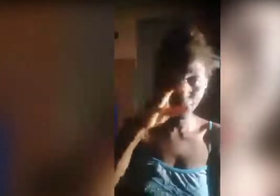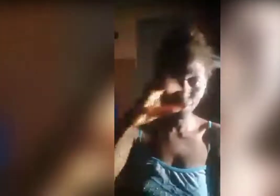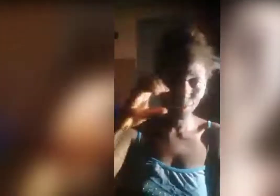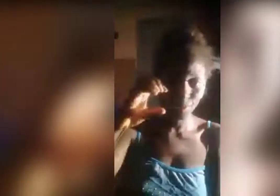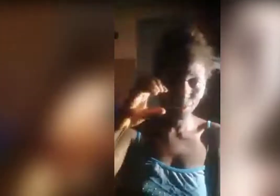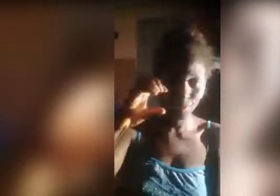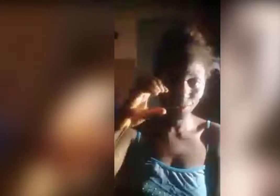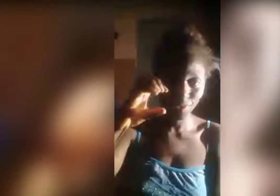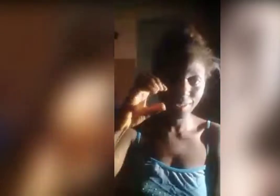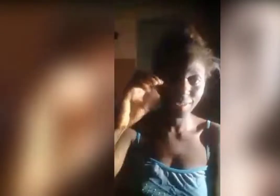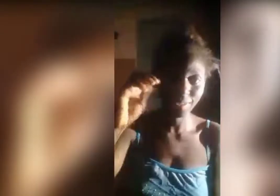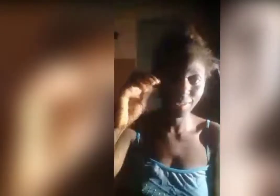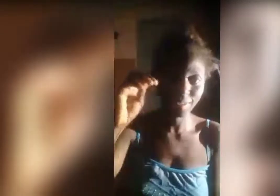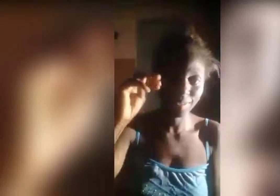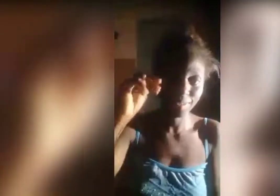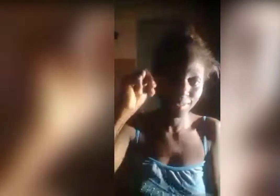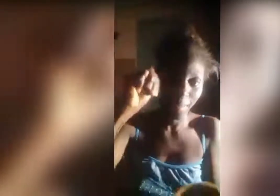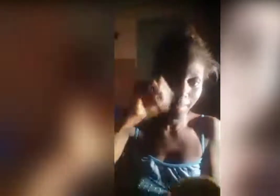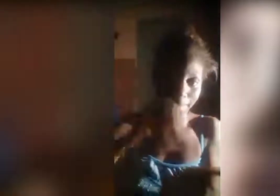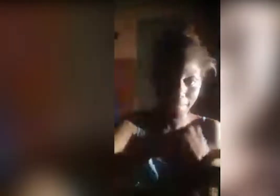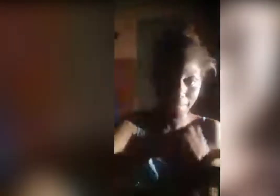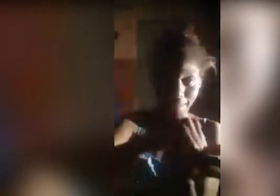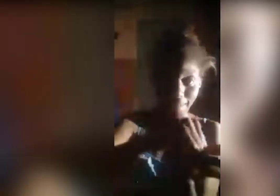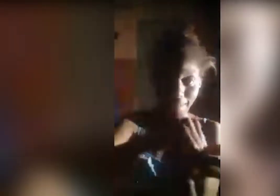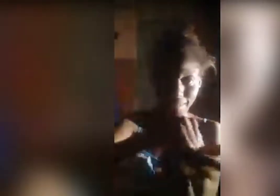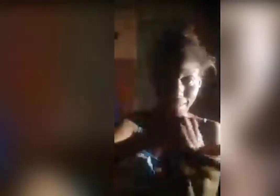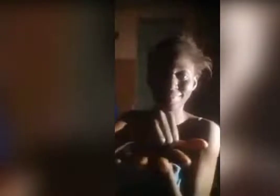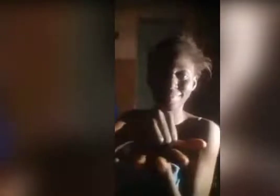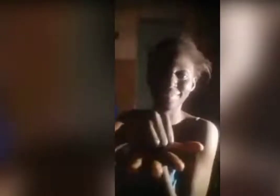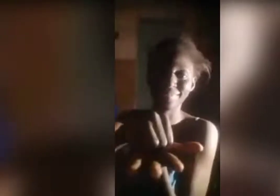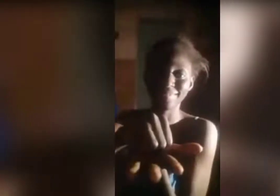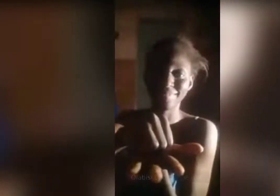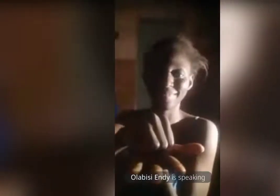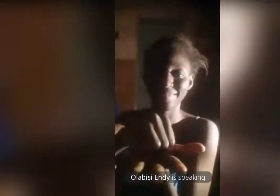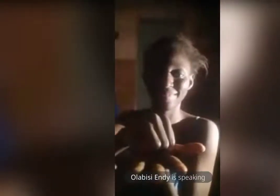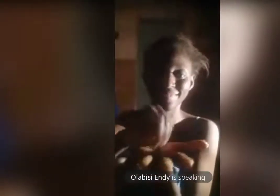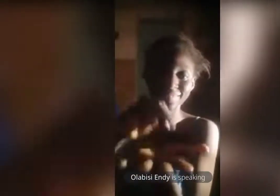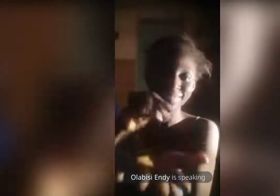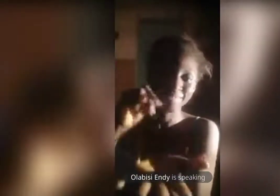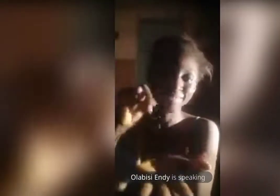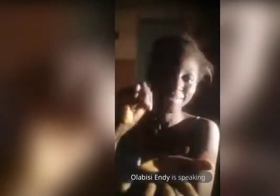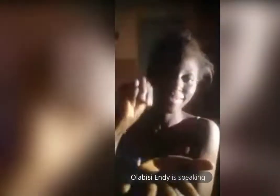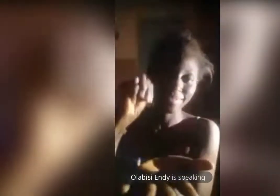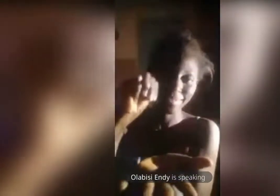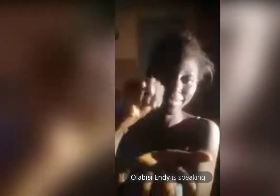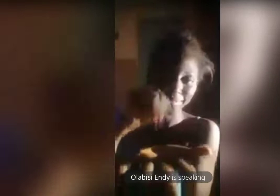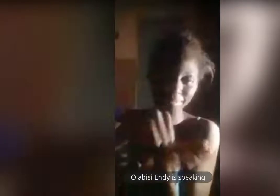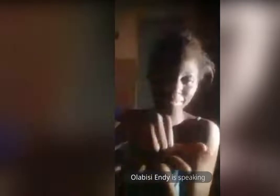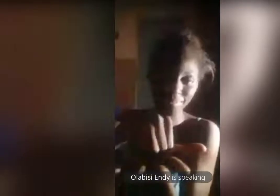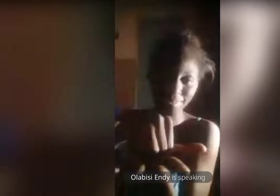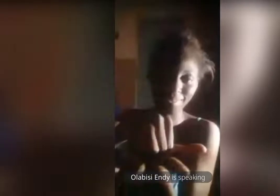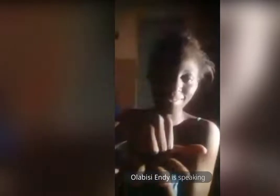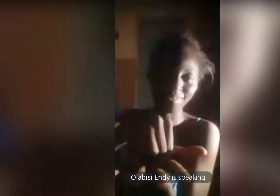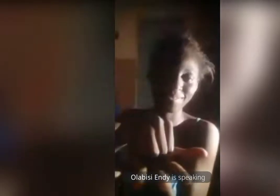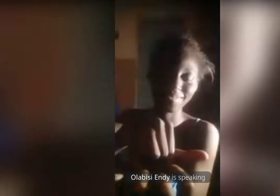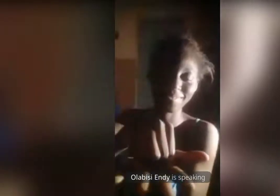Thank you very much. I like your forcefulness. I like your forcefulness. The energy is much.